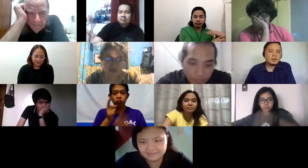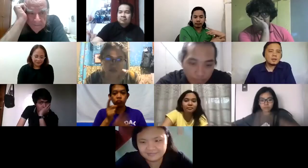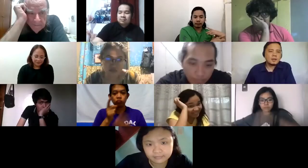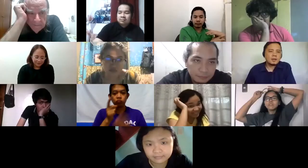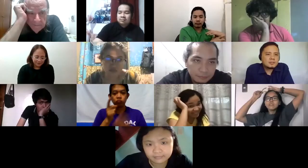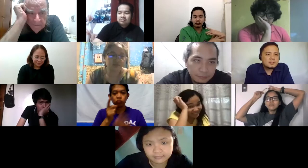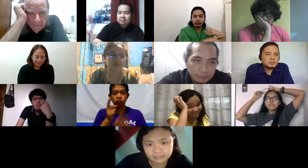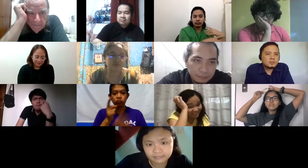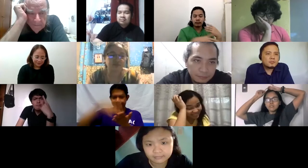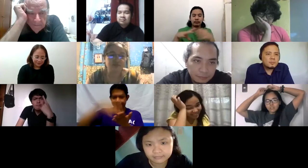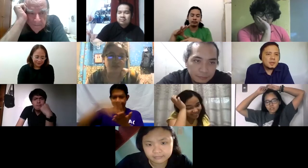So for me,